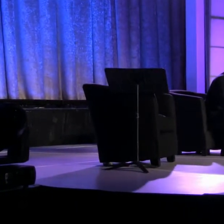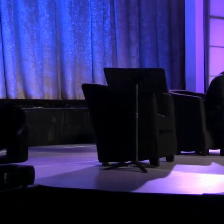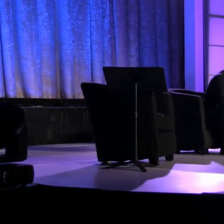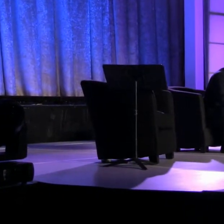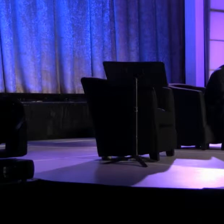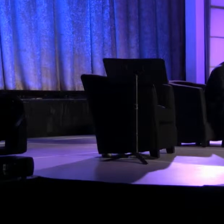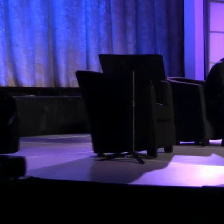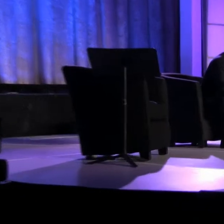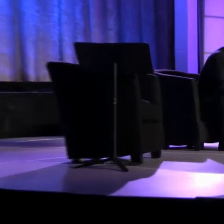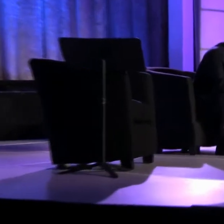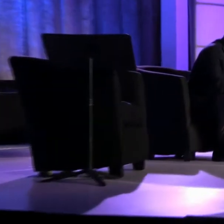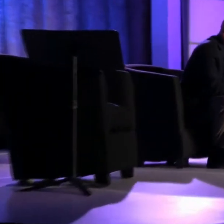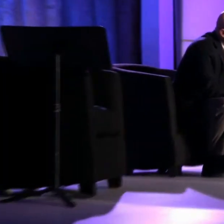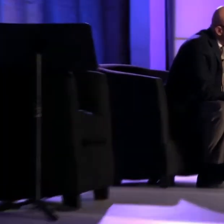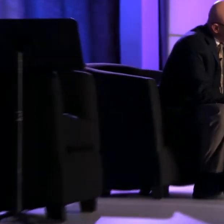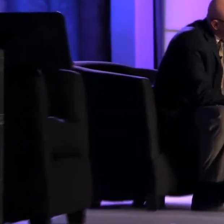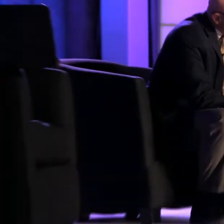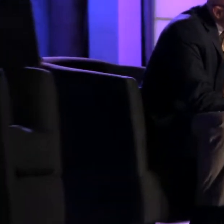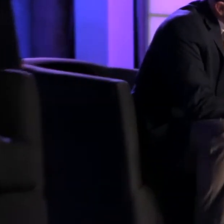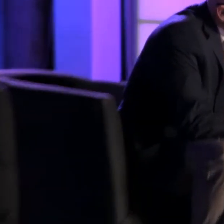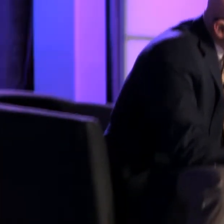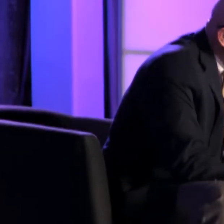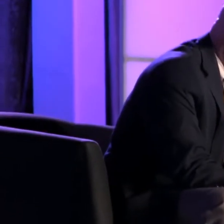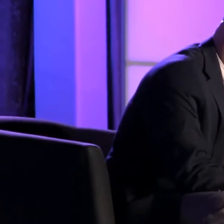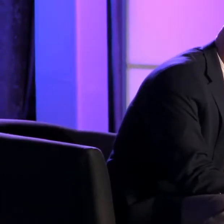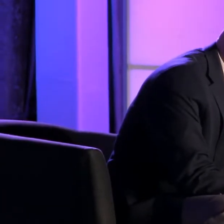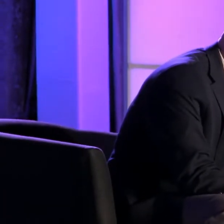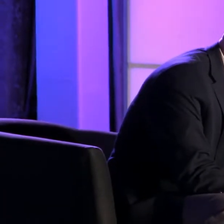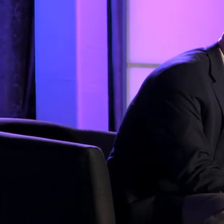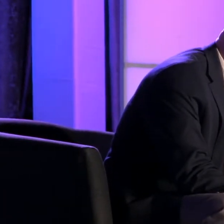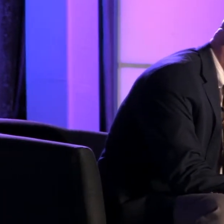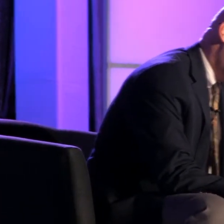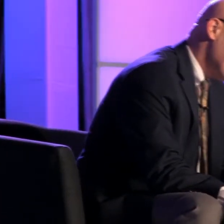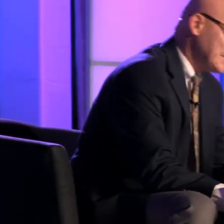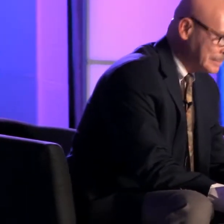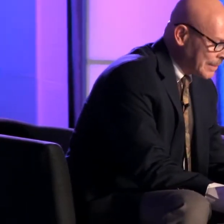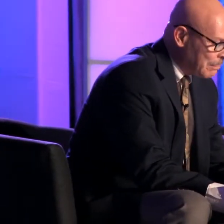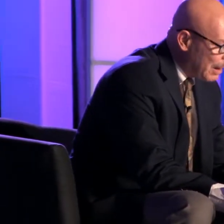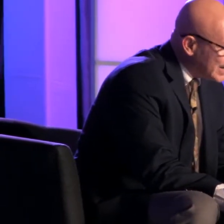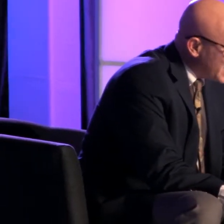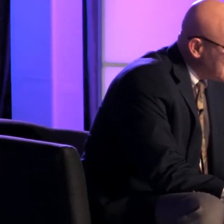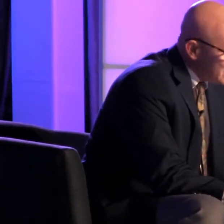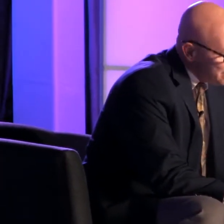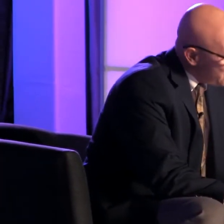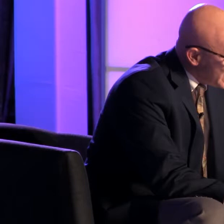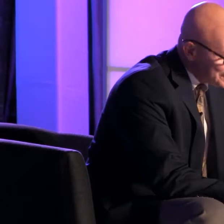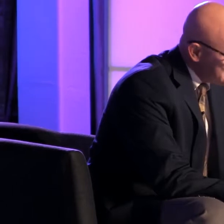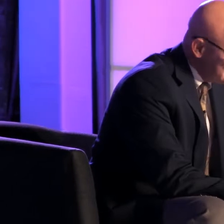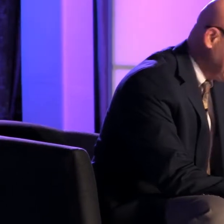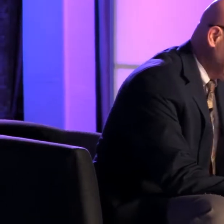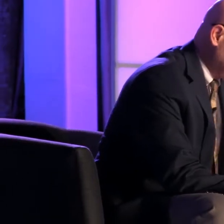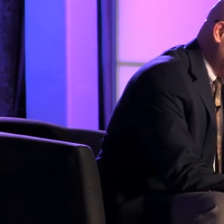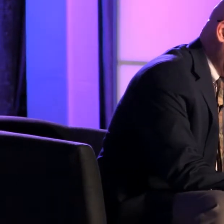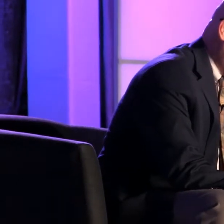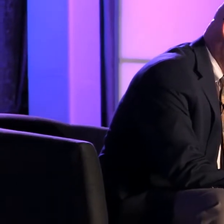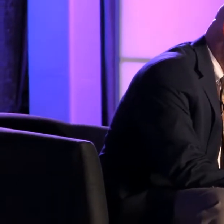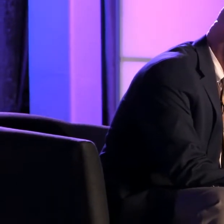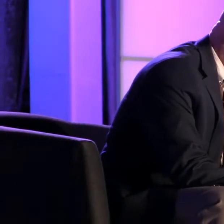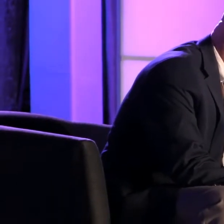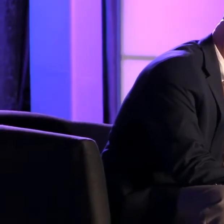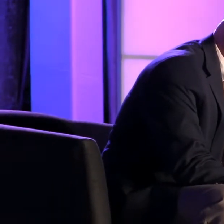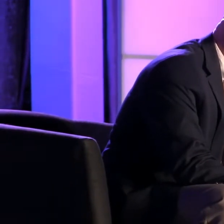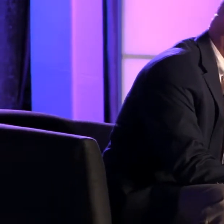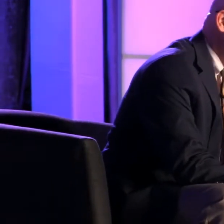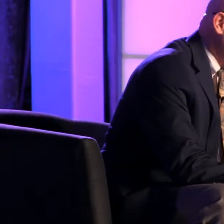Hello, Mother. Hello, Father. Here at APAP, my alma mater. It's